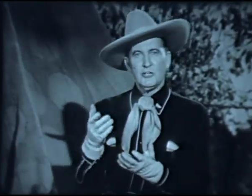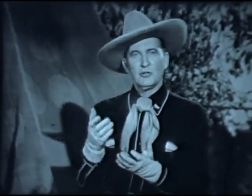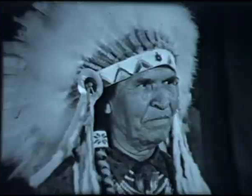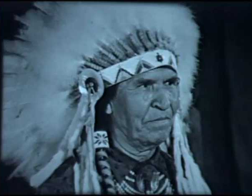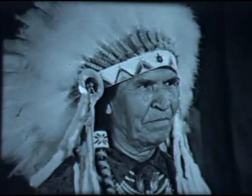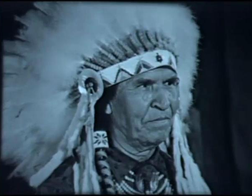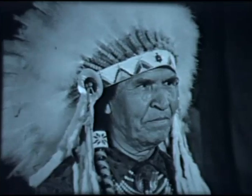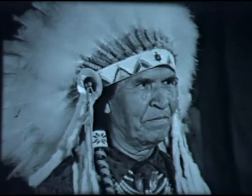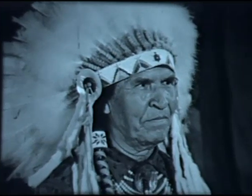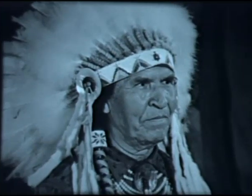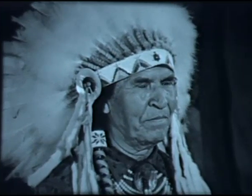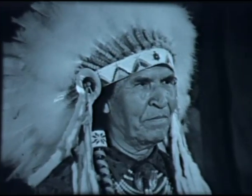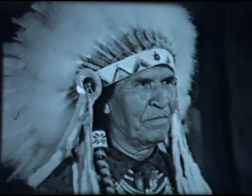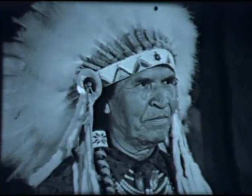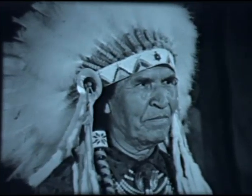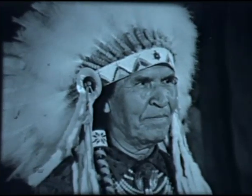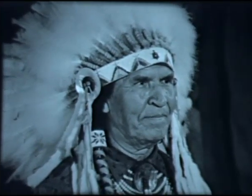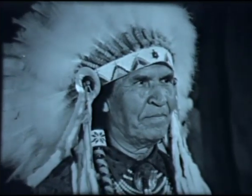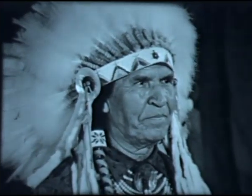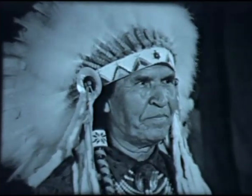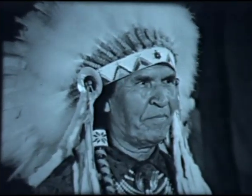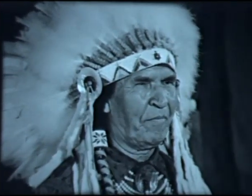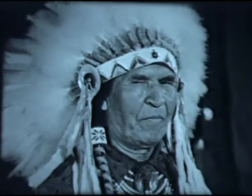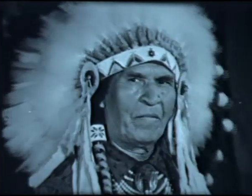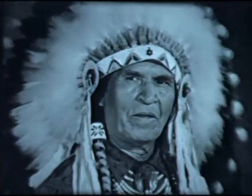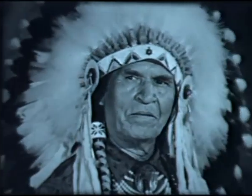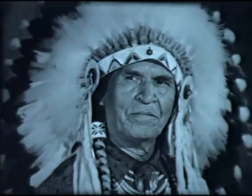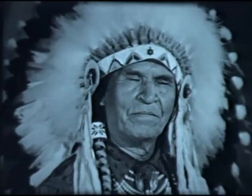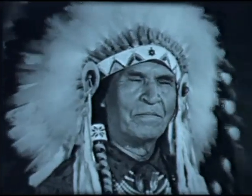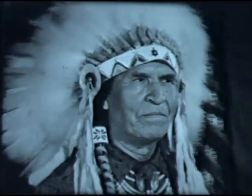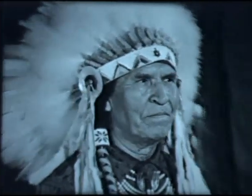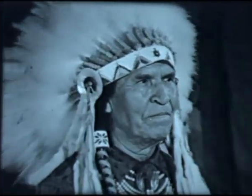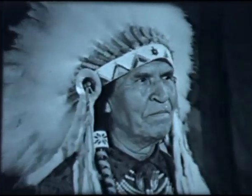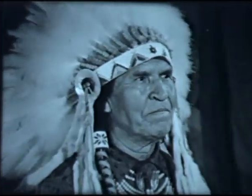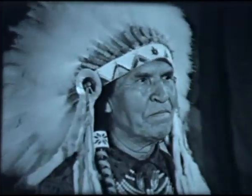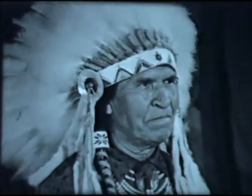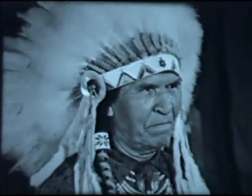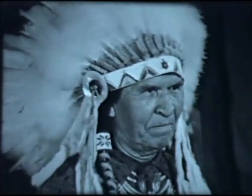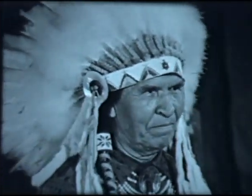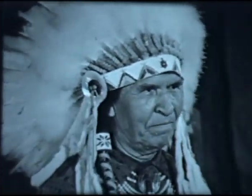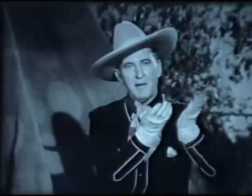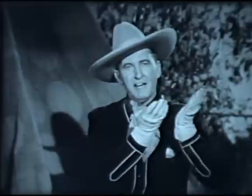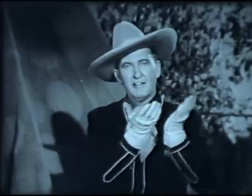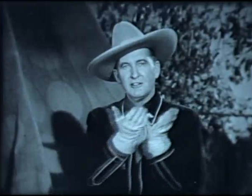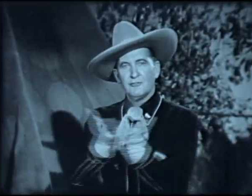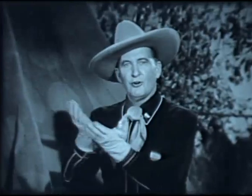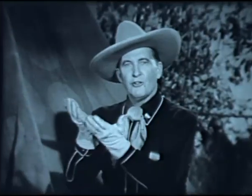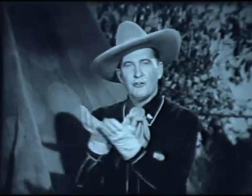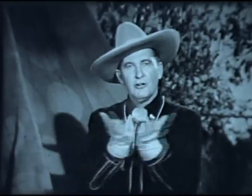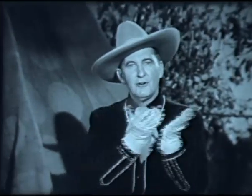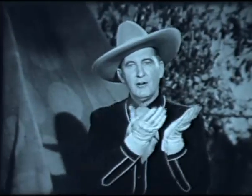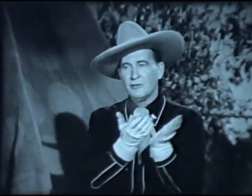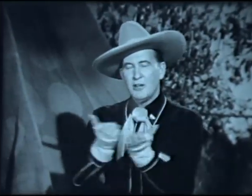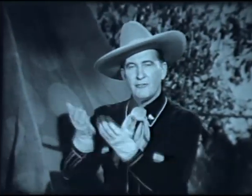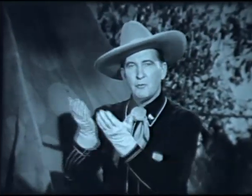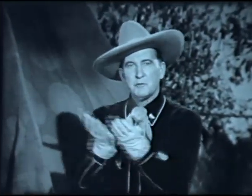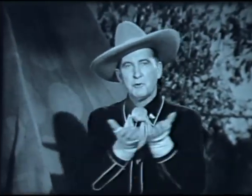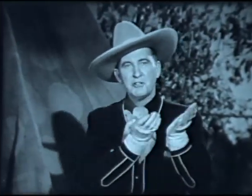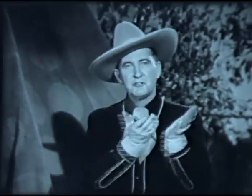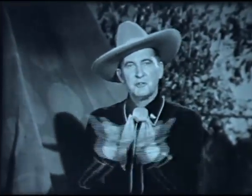an old-time legend. You know, all these tribes have their old-time stories. The story goes back and forth all around from one person to